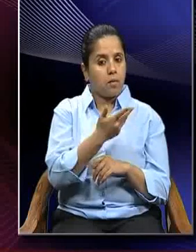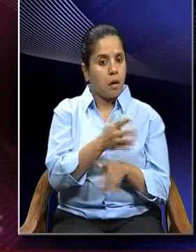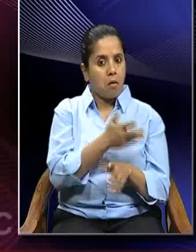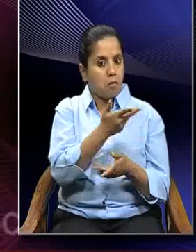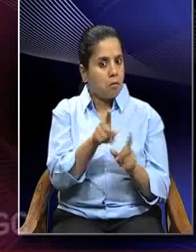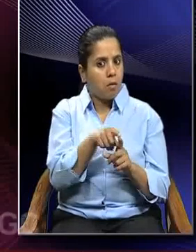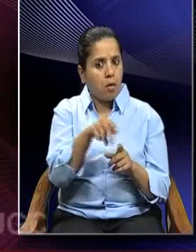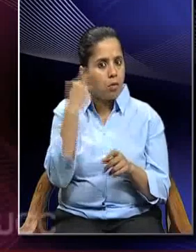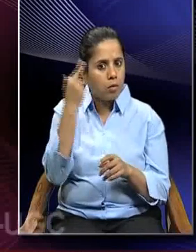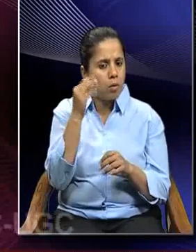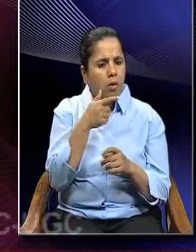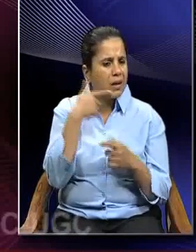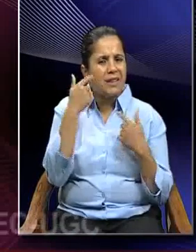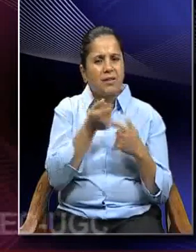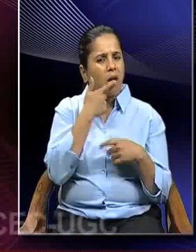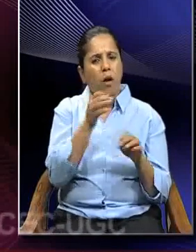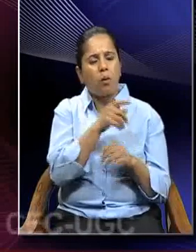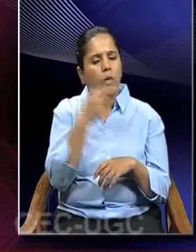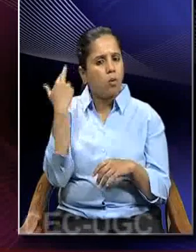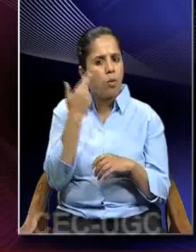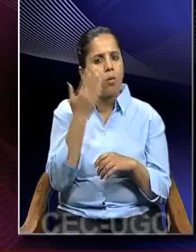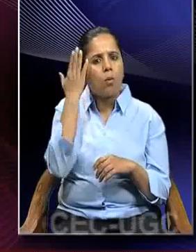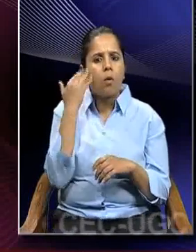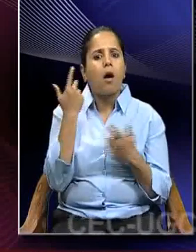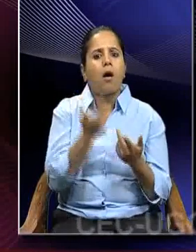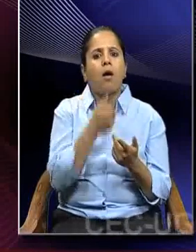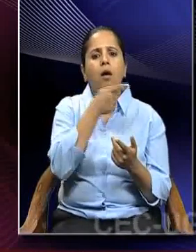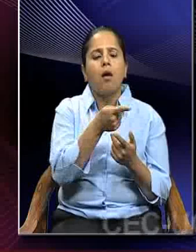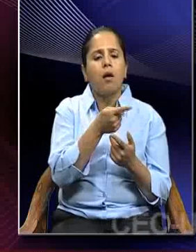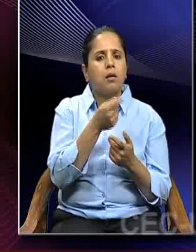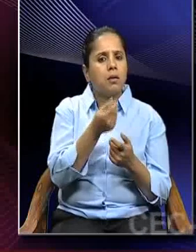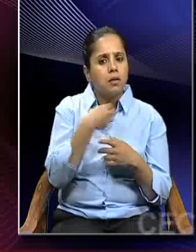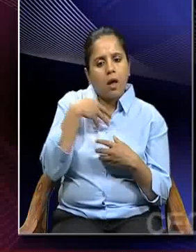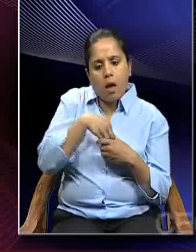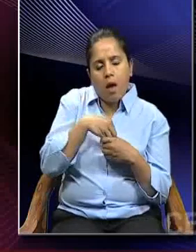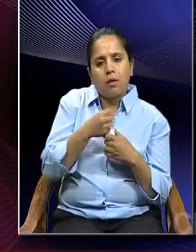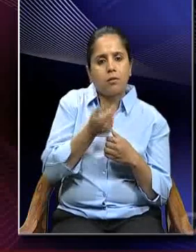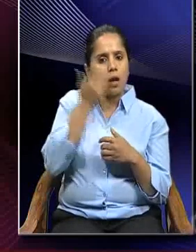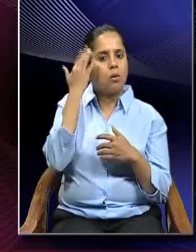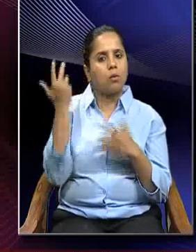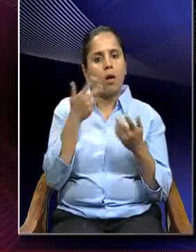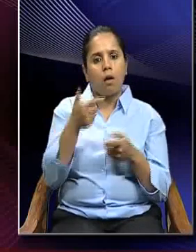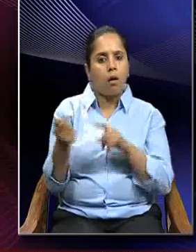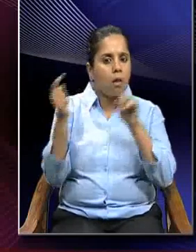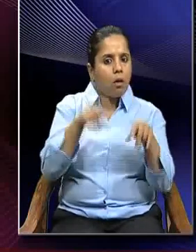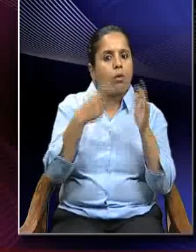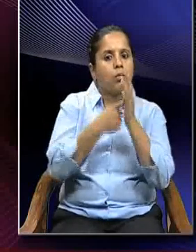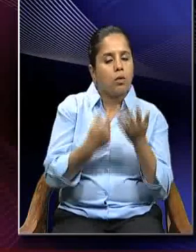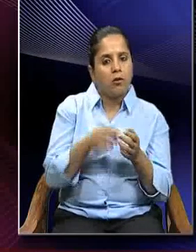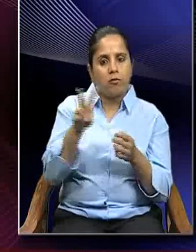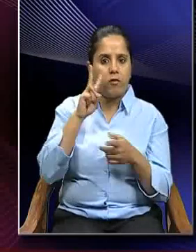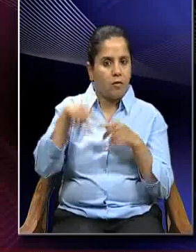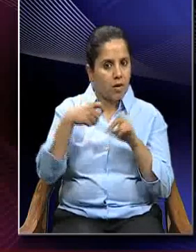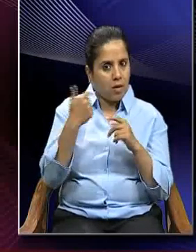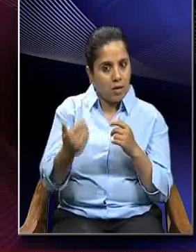any reason to smile. But why don't you create a reason inside you? And here comes the role of Vivek,